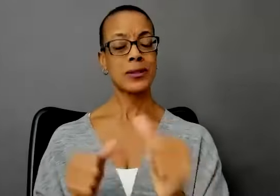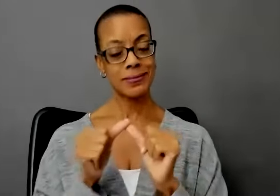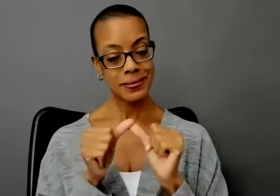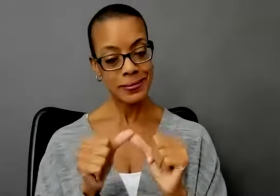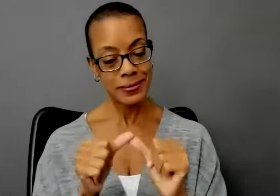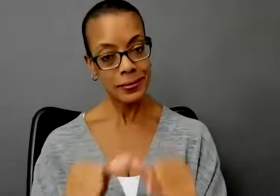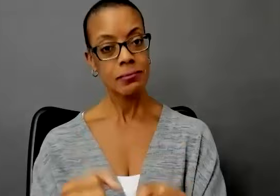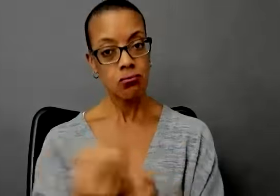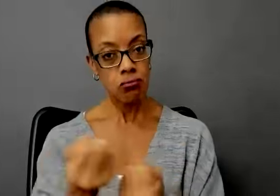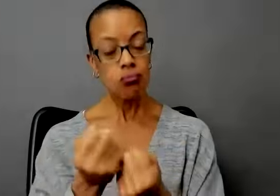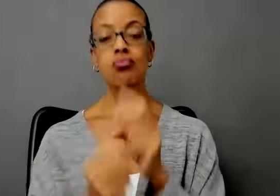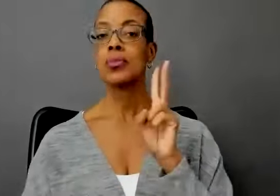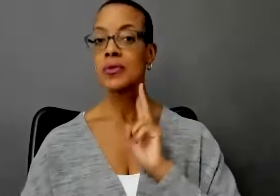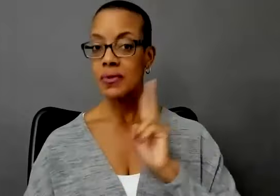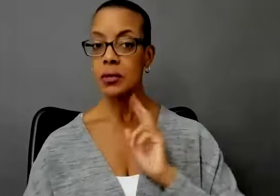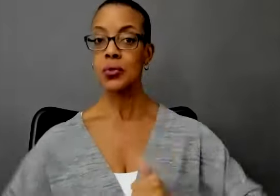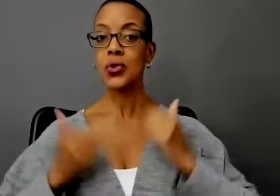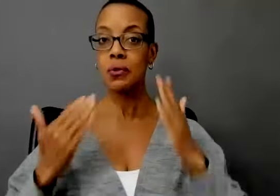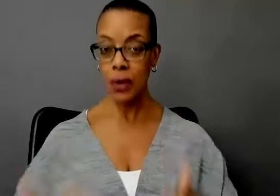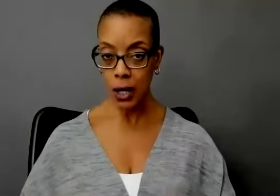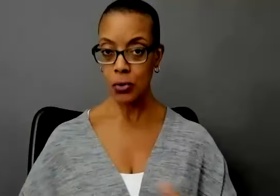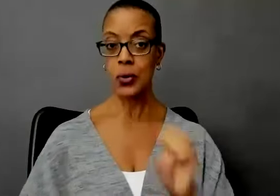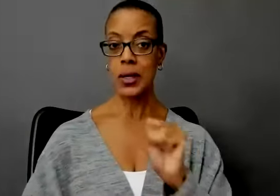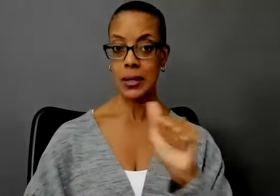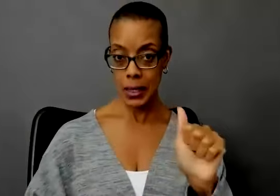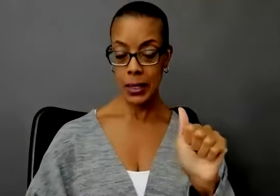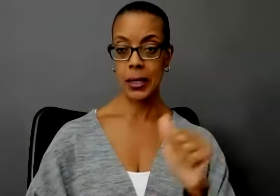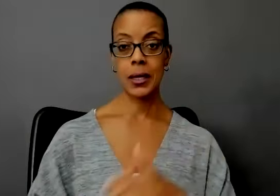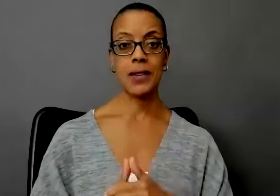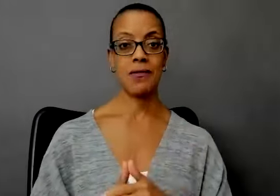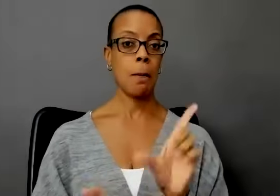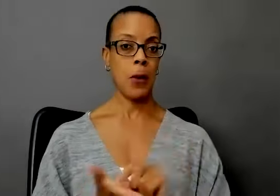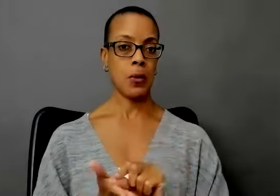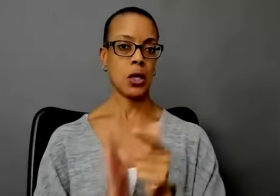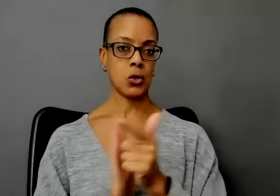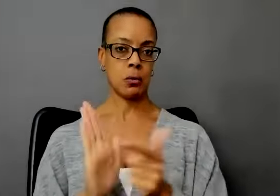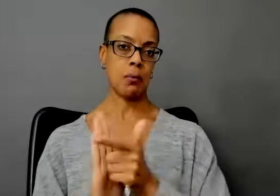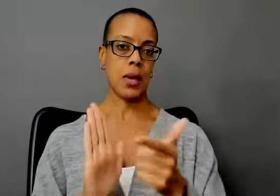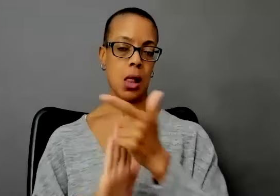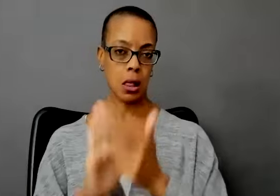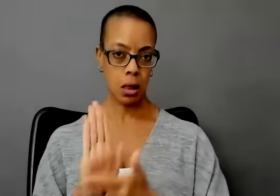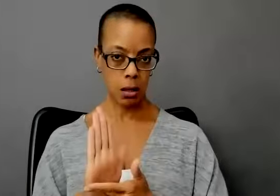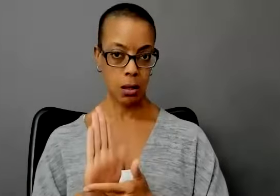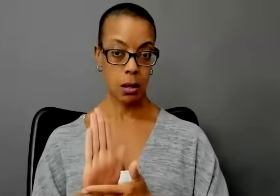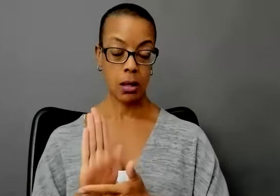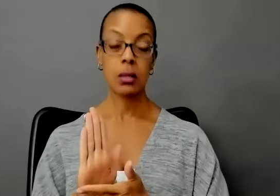and survivors of sexual offenses in the context of publication ban laws. Again, like I mentioned, there are still